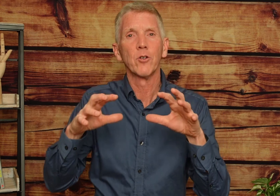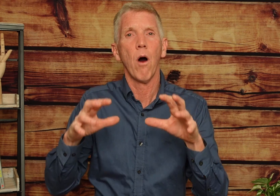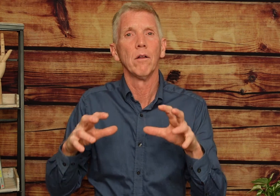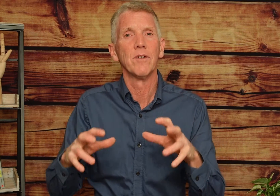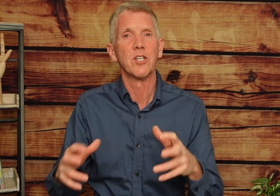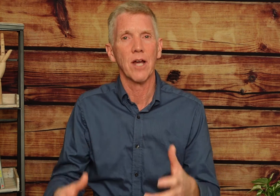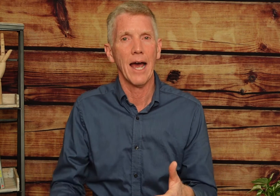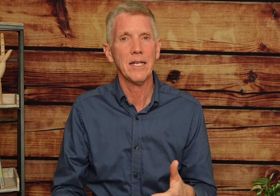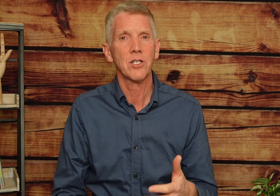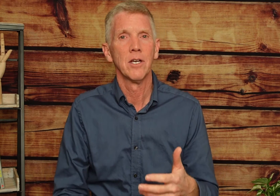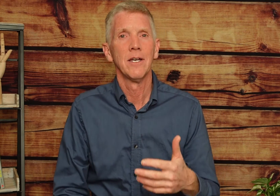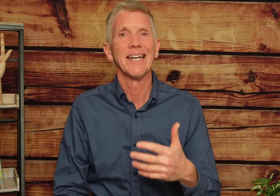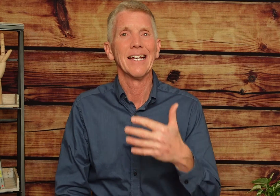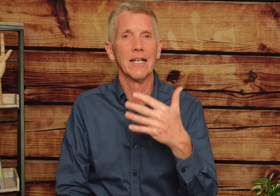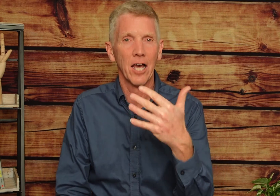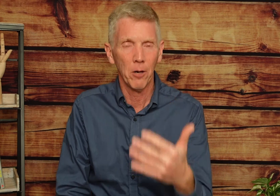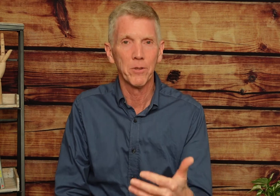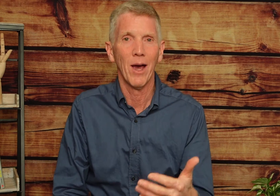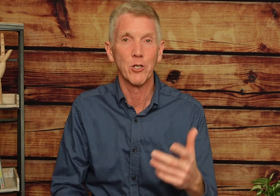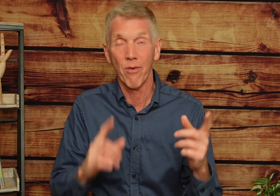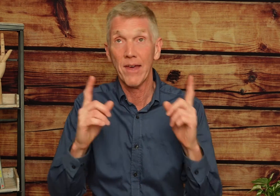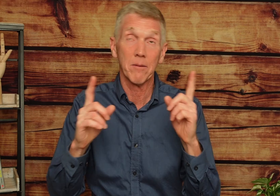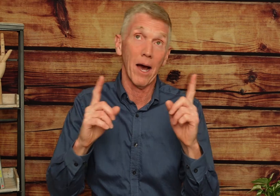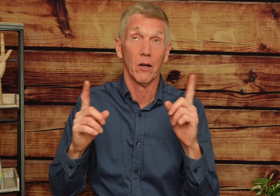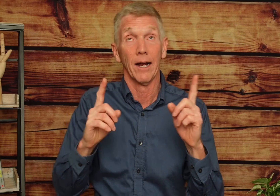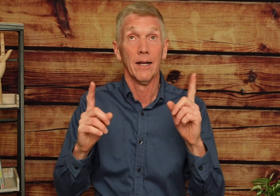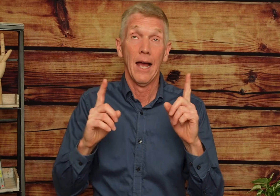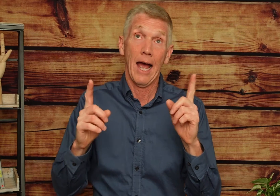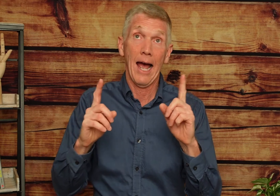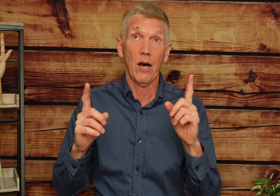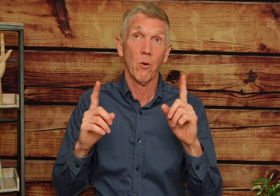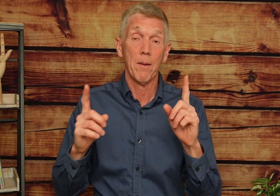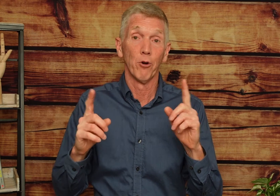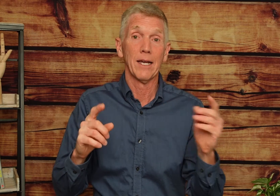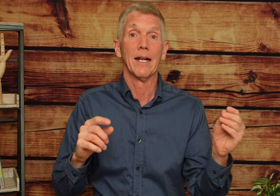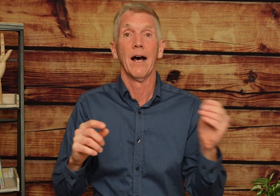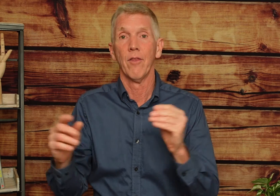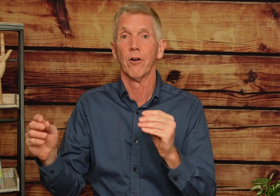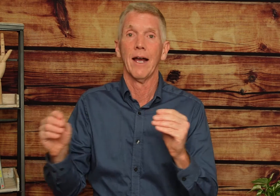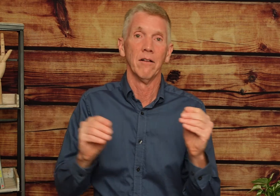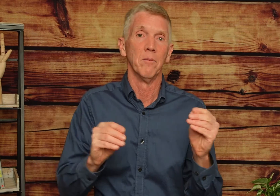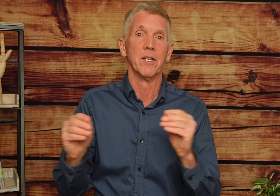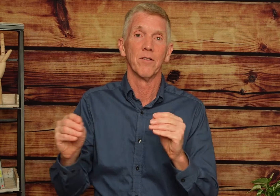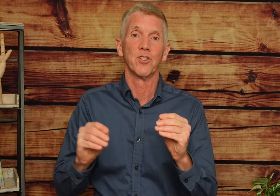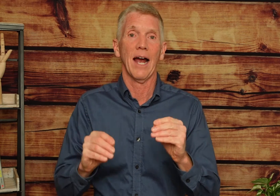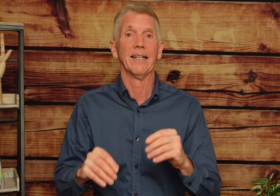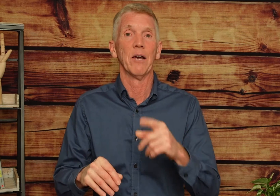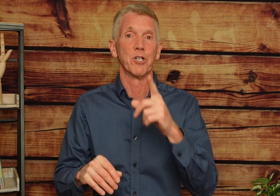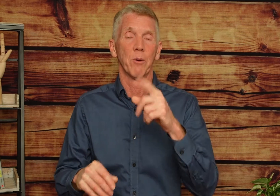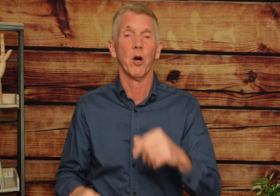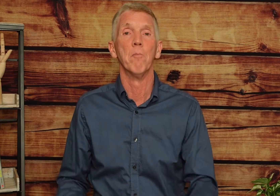all of these signs. It'll help you as you think about, all right, how do I bring in other elements of sign language? Here we go,